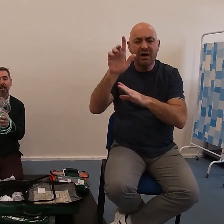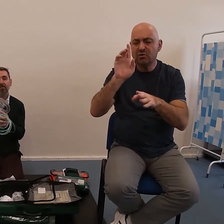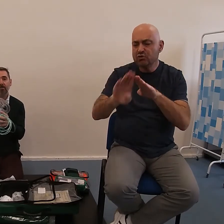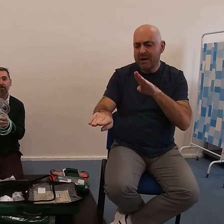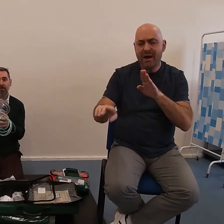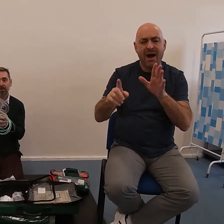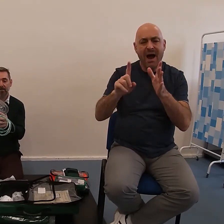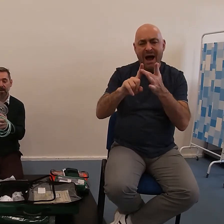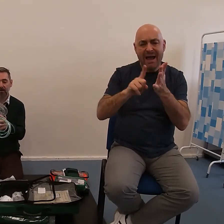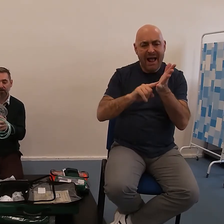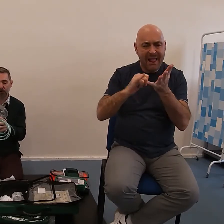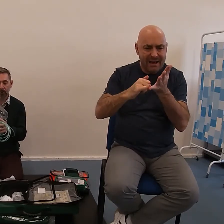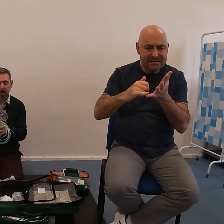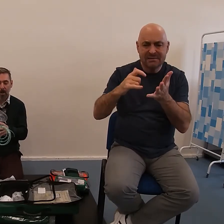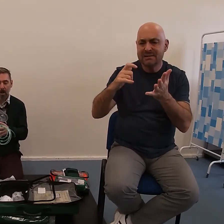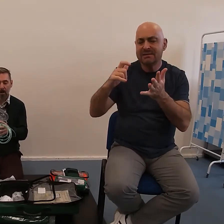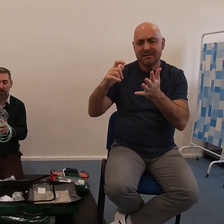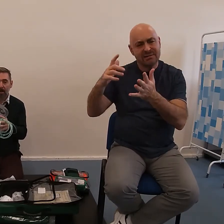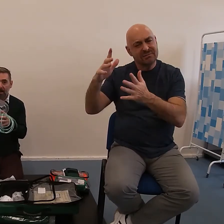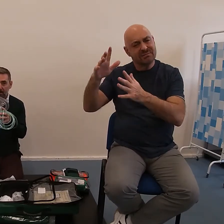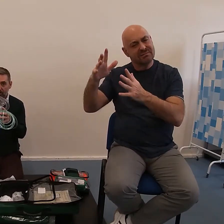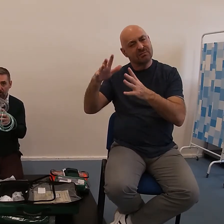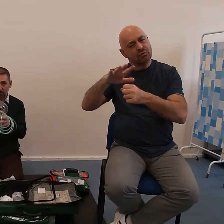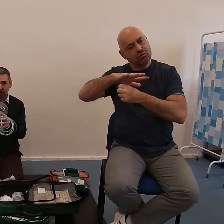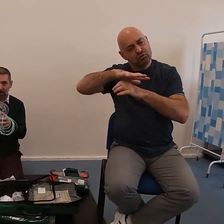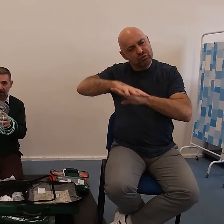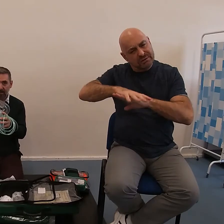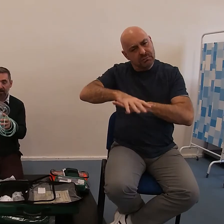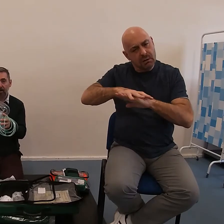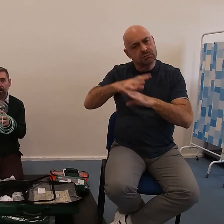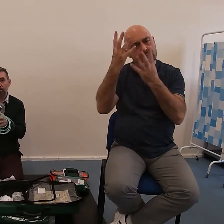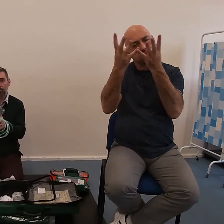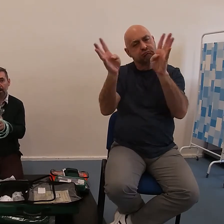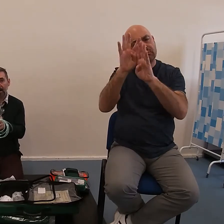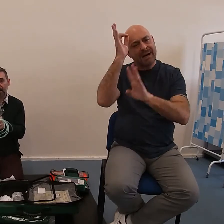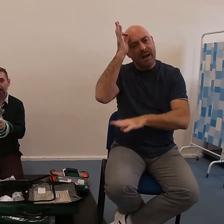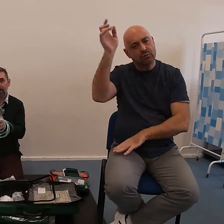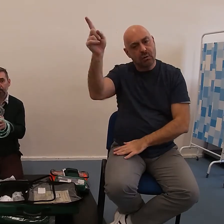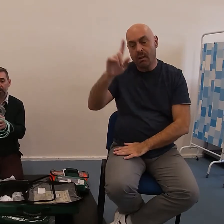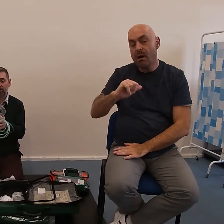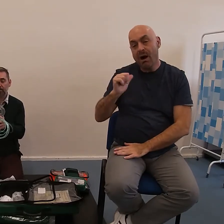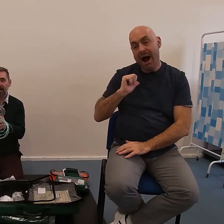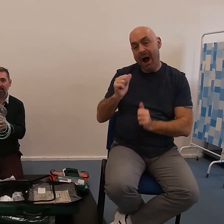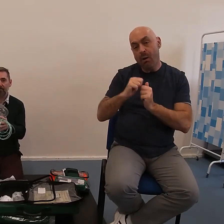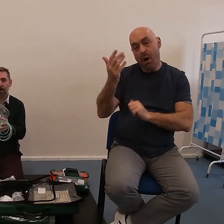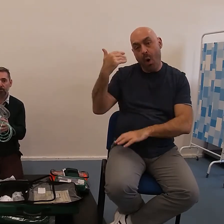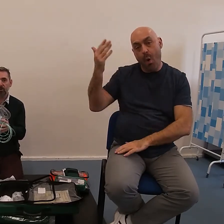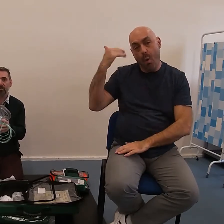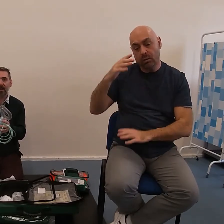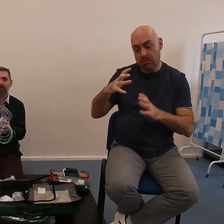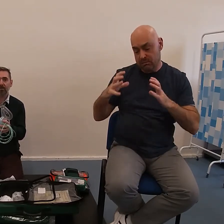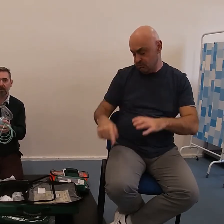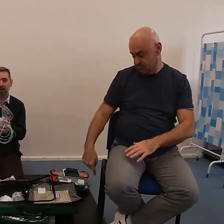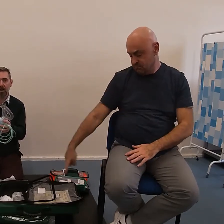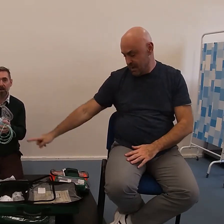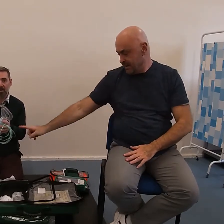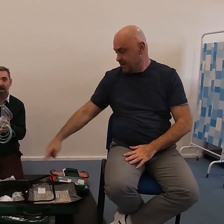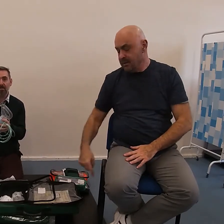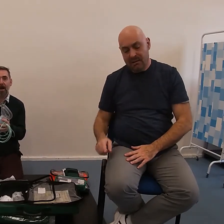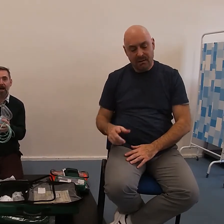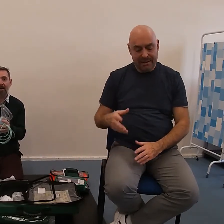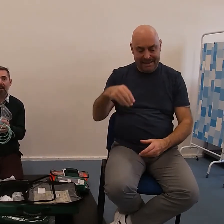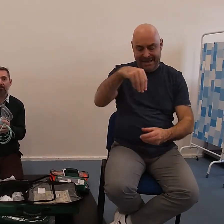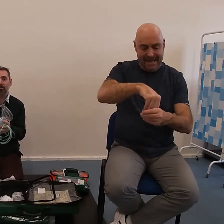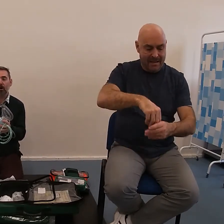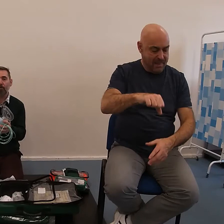or ALS from the Resusc Council. Historically, in our old bag, because the bag valve mask was just sat